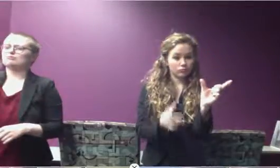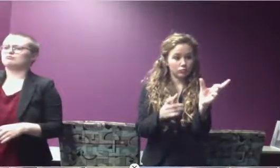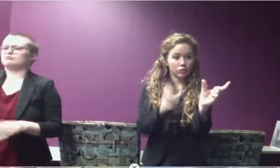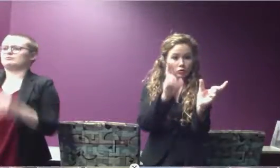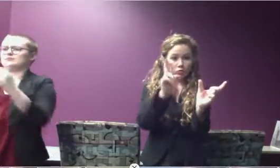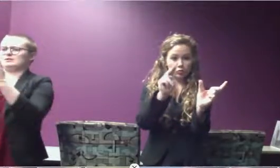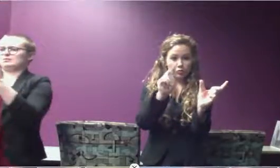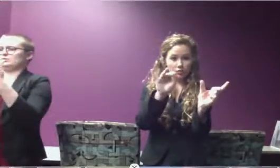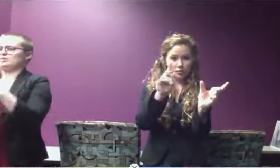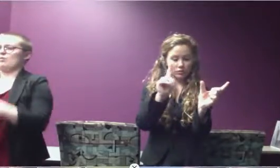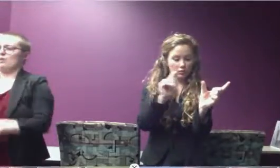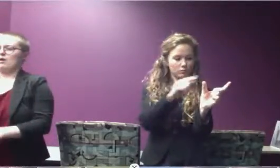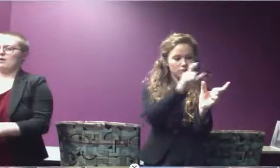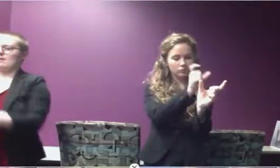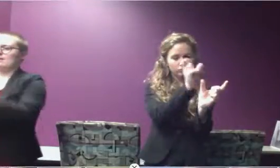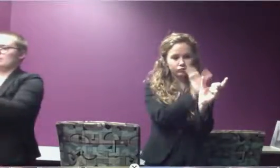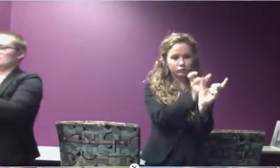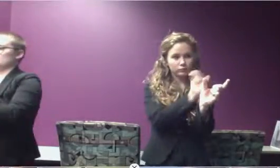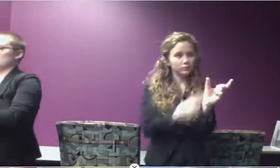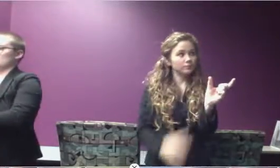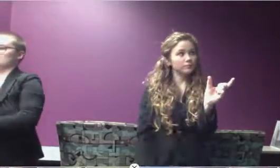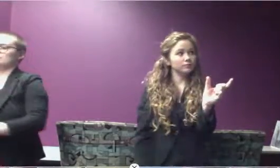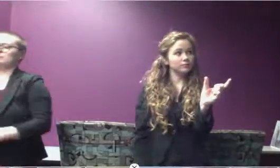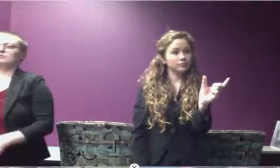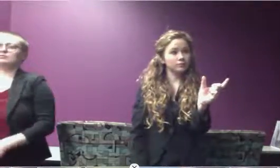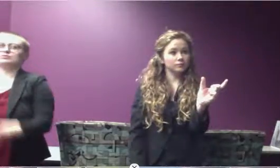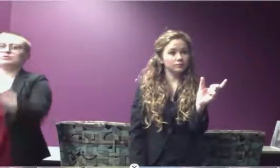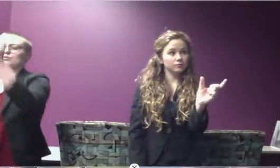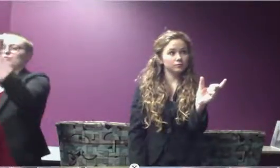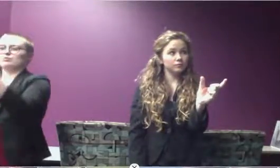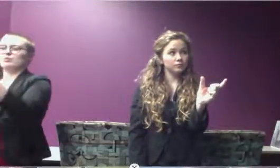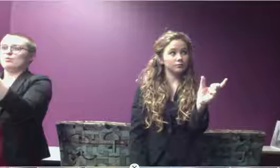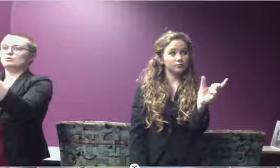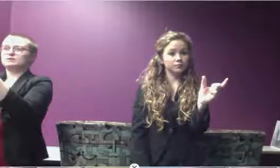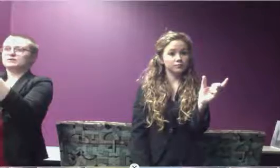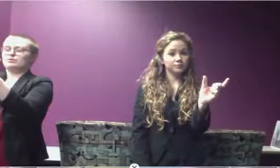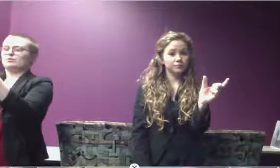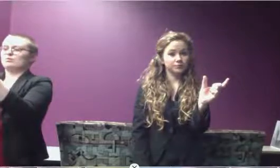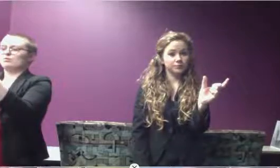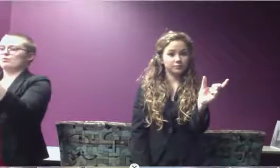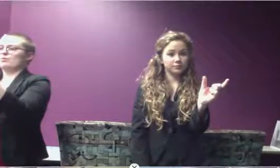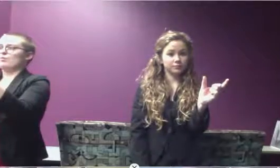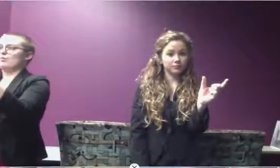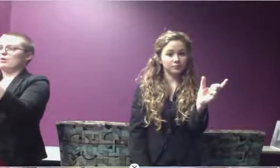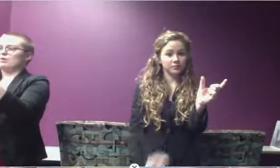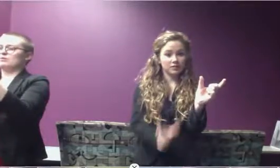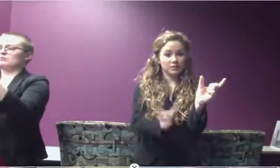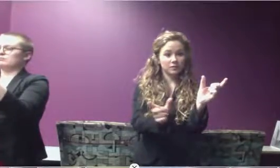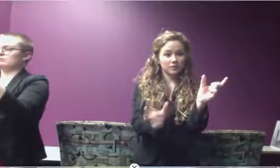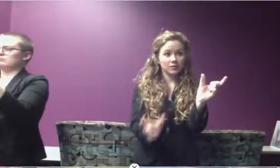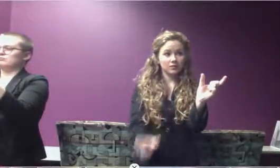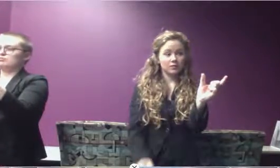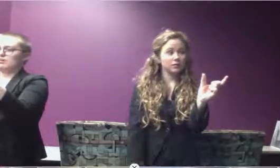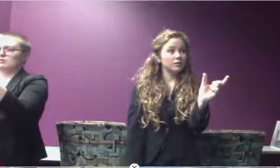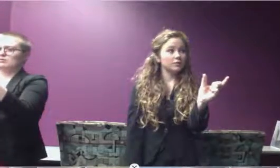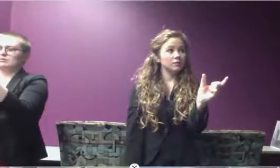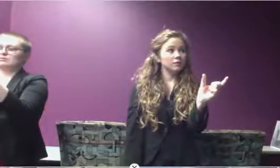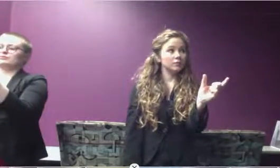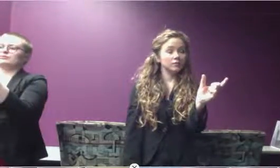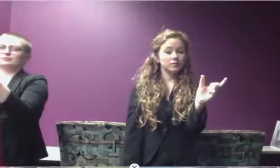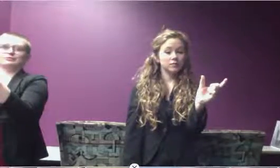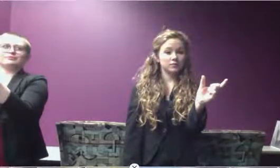that's gonna go 0 to 1, and that's 1 unit, and then 1 to 2 is another unit.